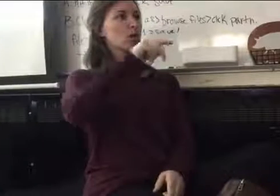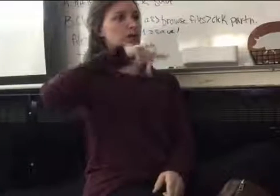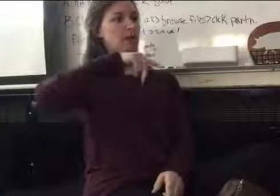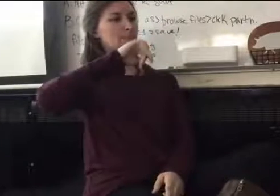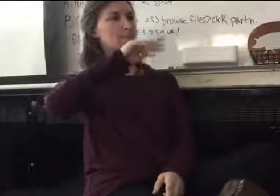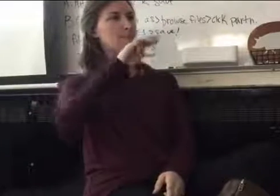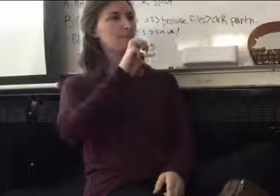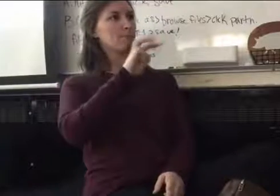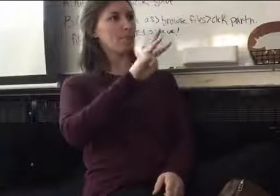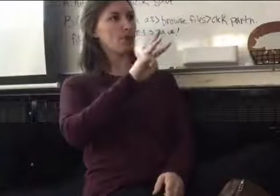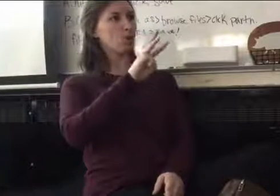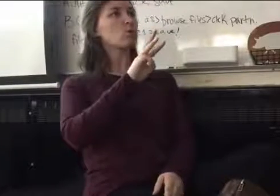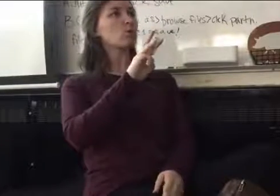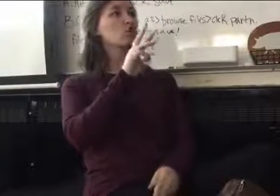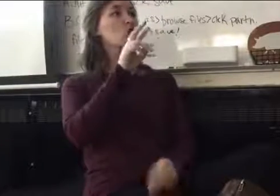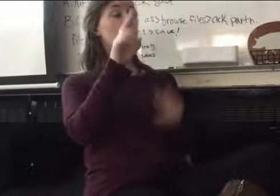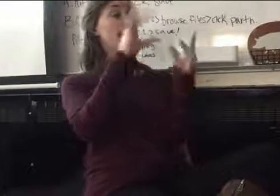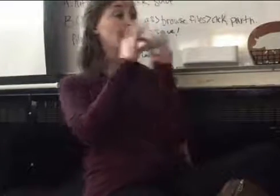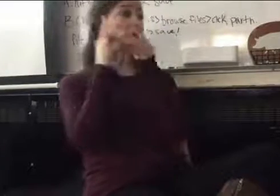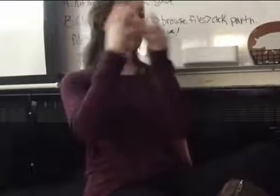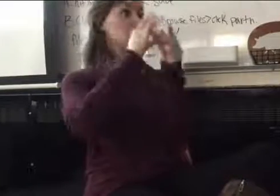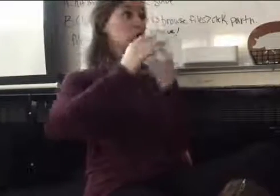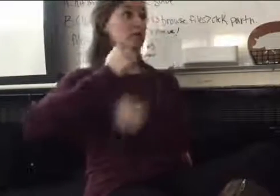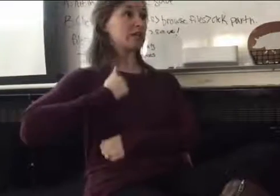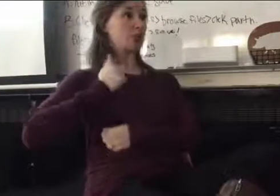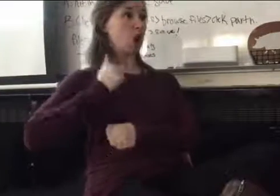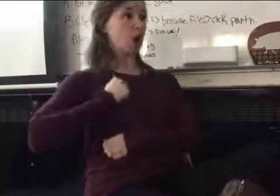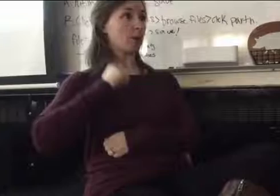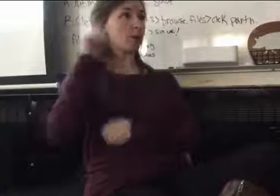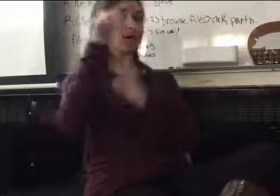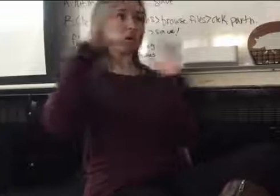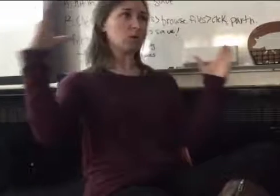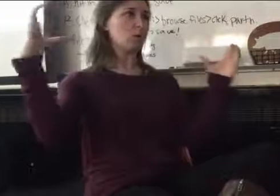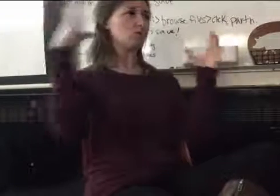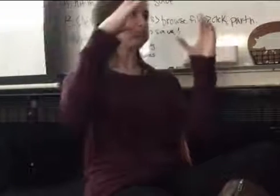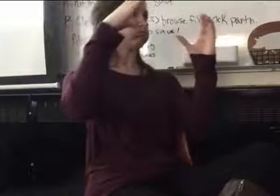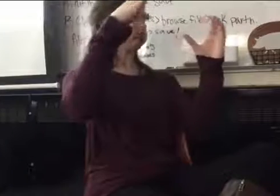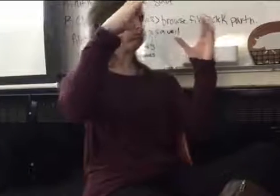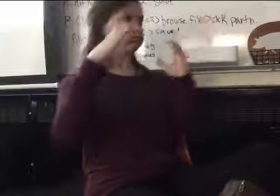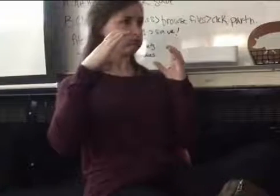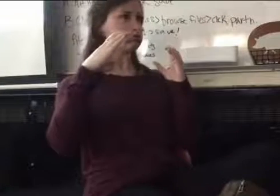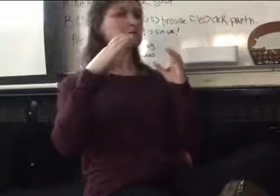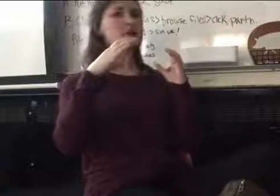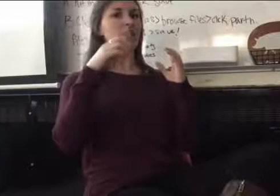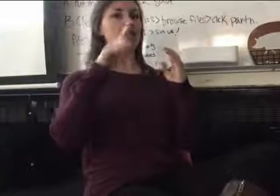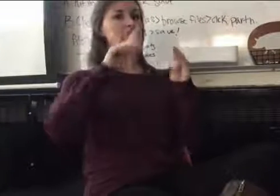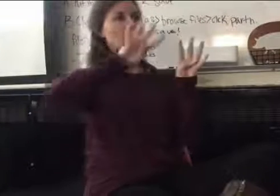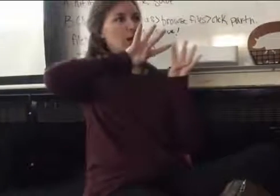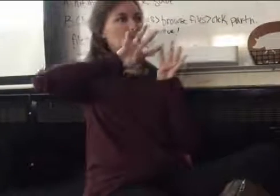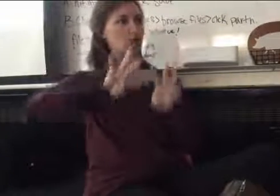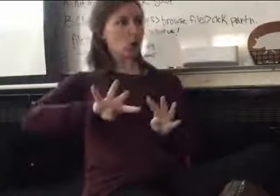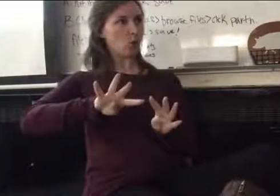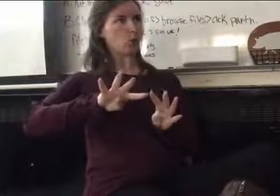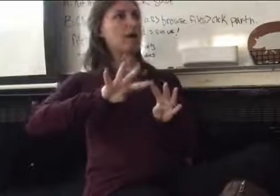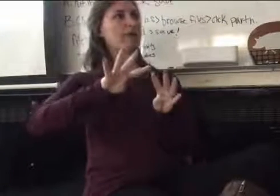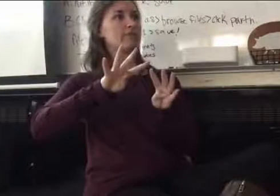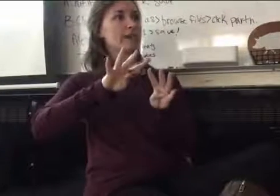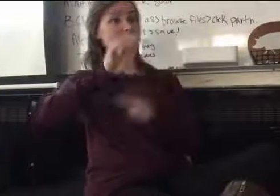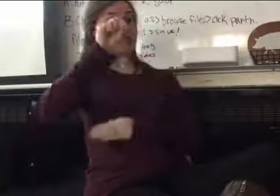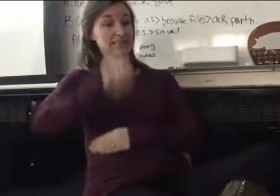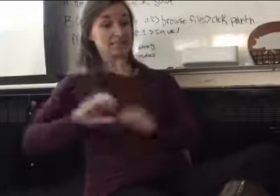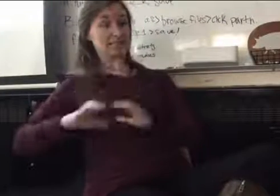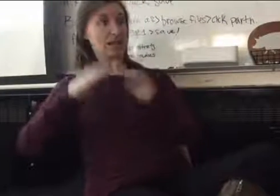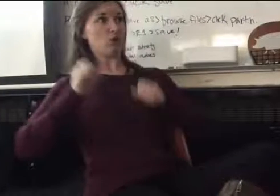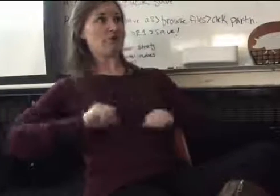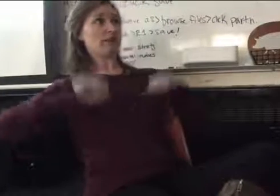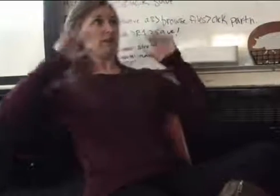Union army gets completely throttled. They surrender, they put their hands up, they put their guns down, they walk as prisoners of war. However,